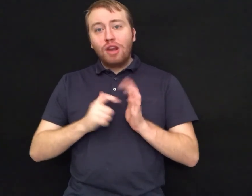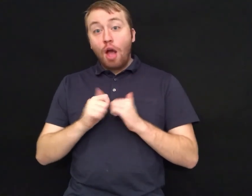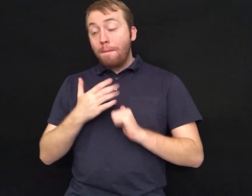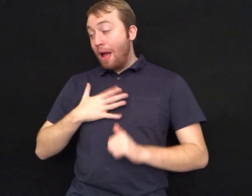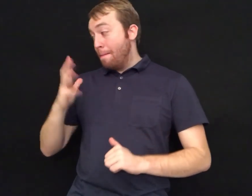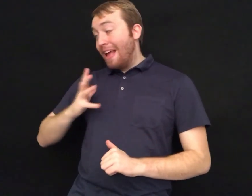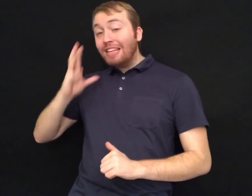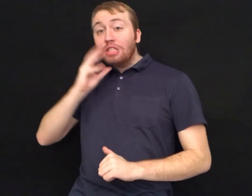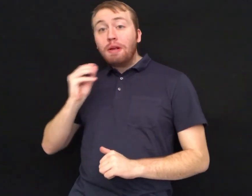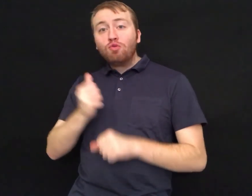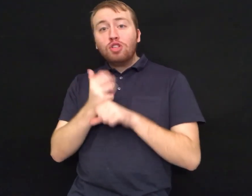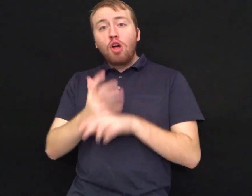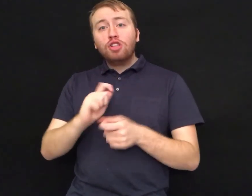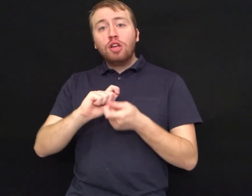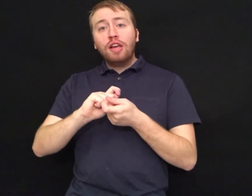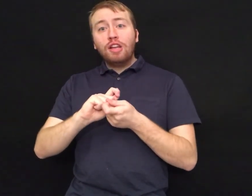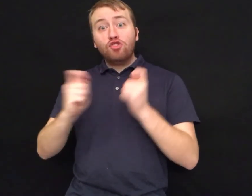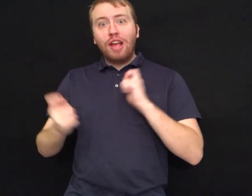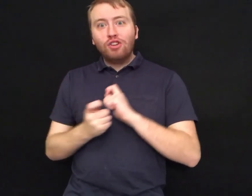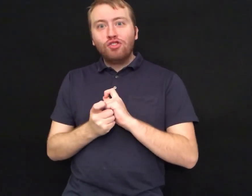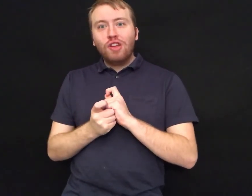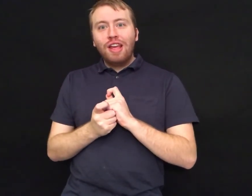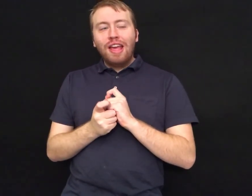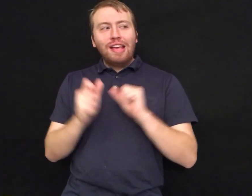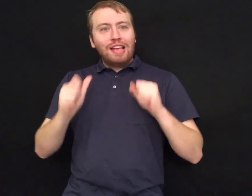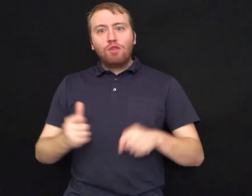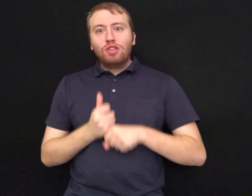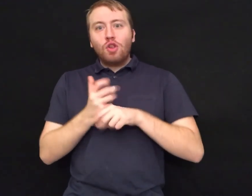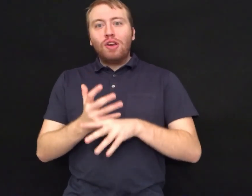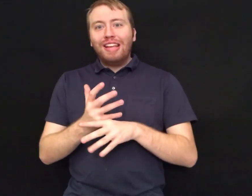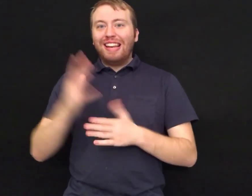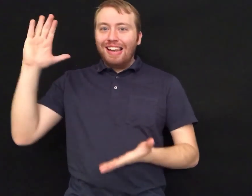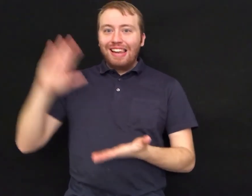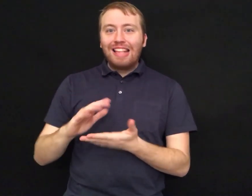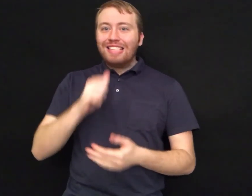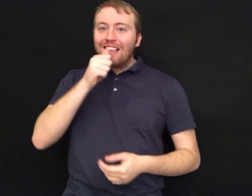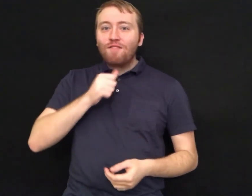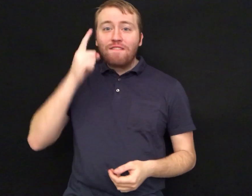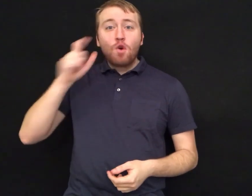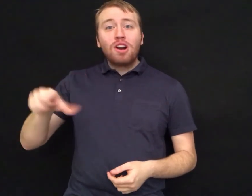in less suffering for others in 1998